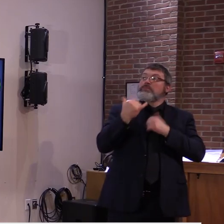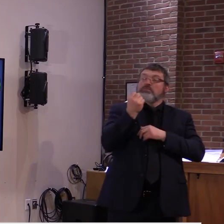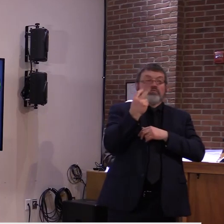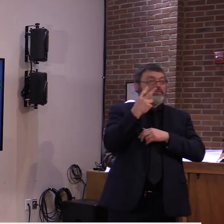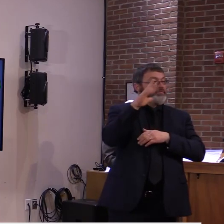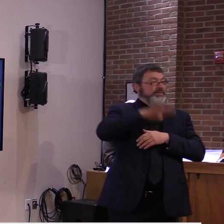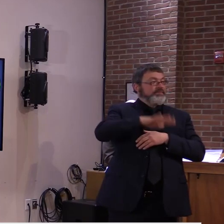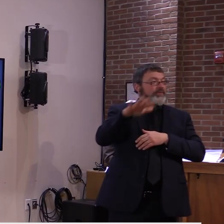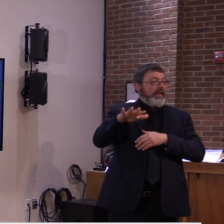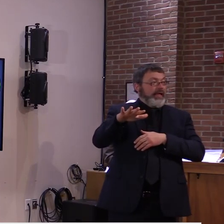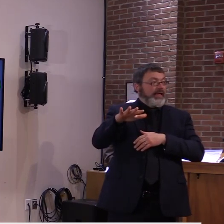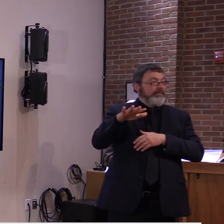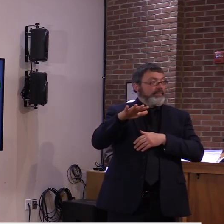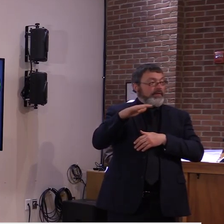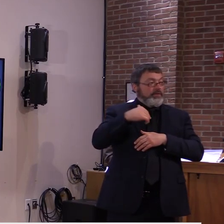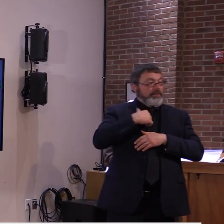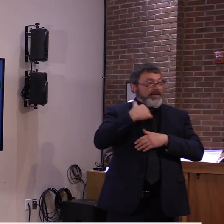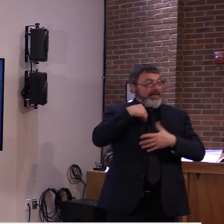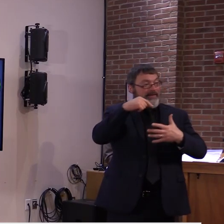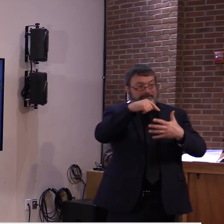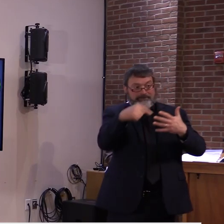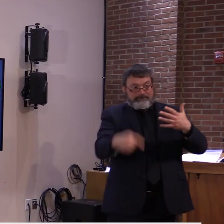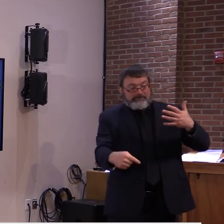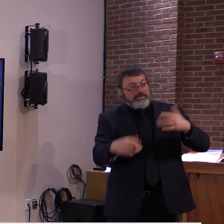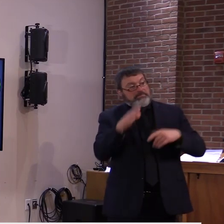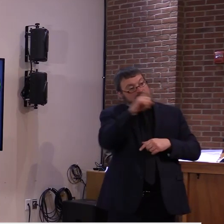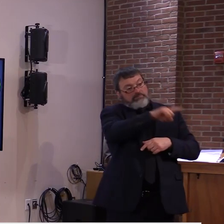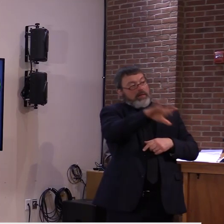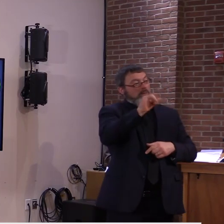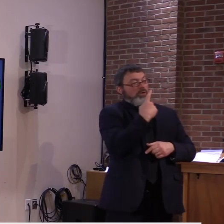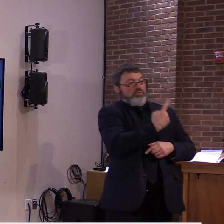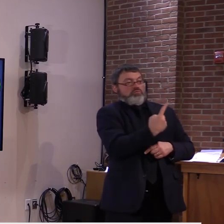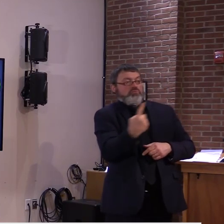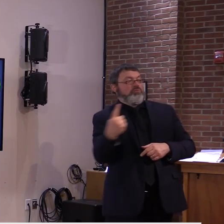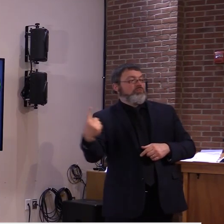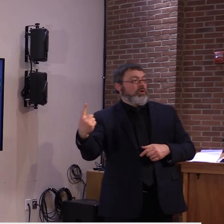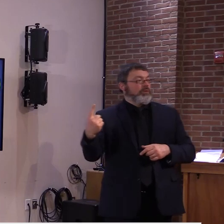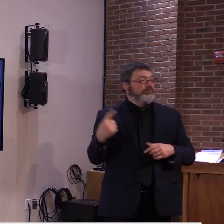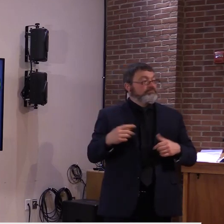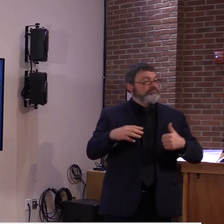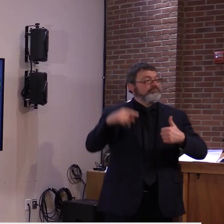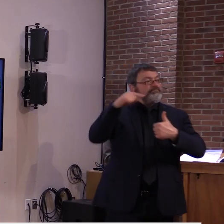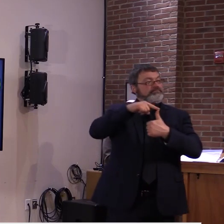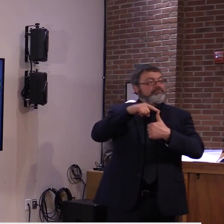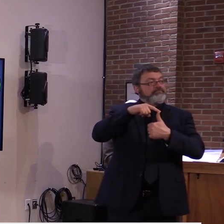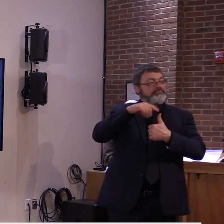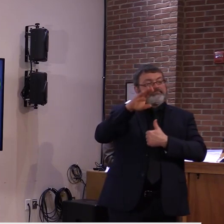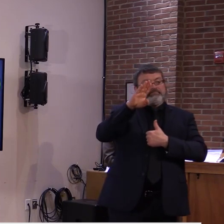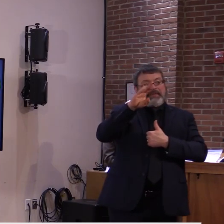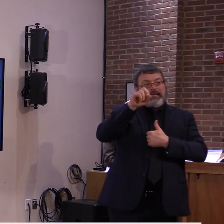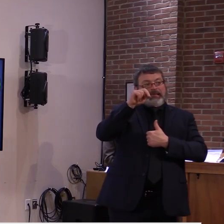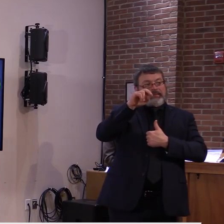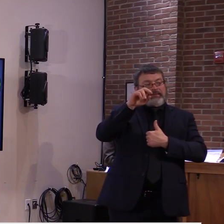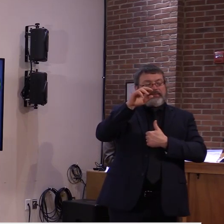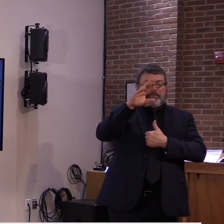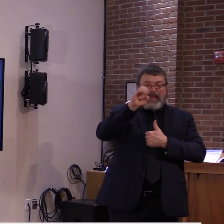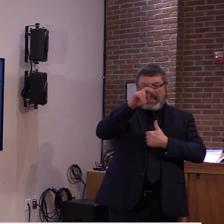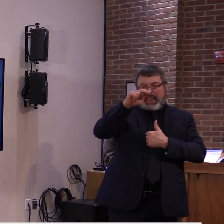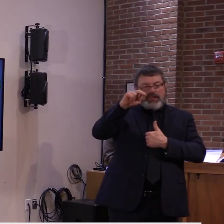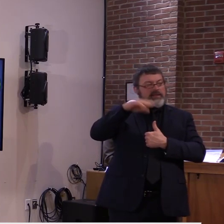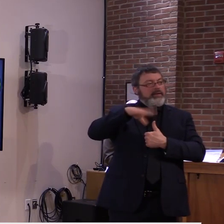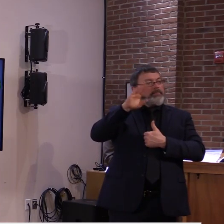Thank you. Welcome. All right, just a quick time check. 5 minutes to one. We still